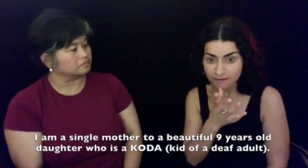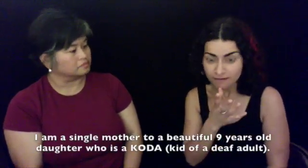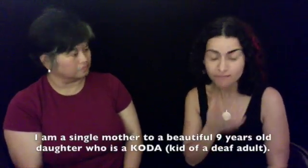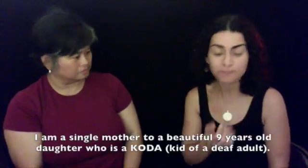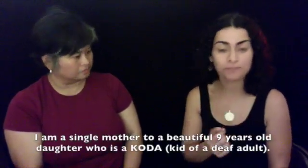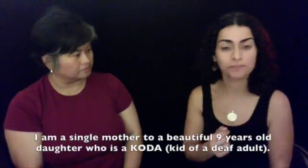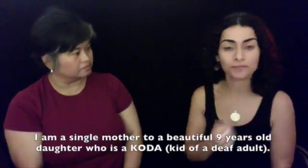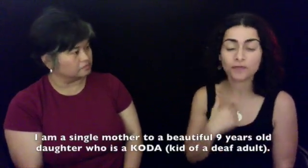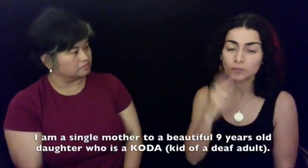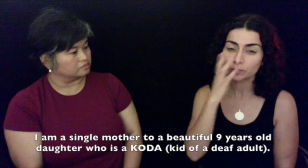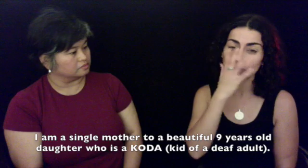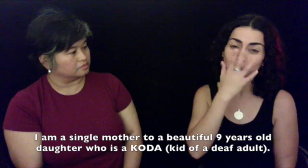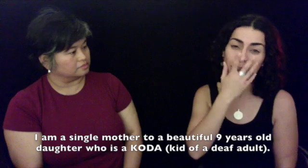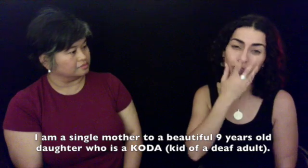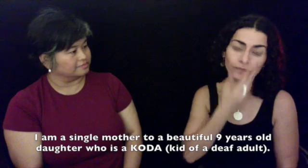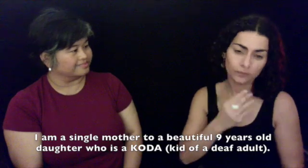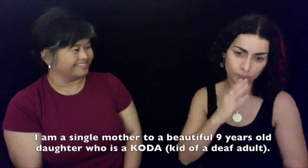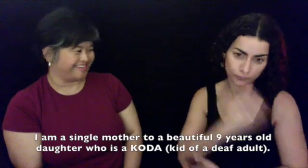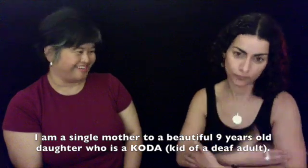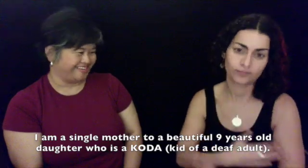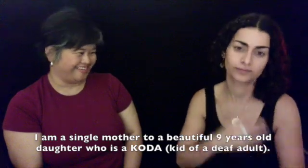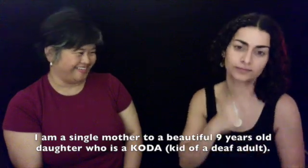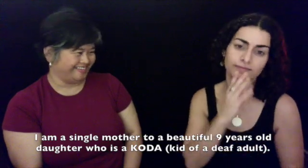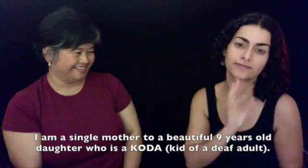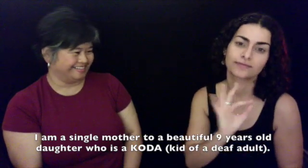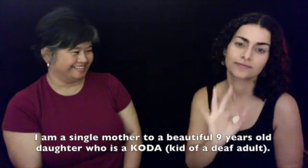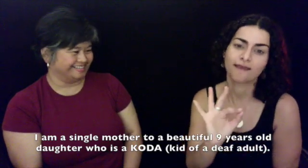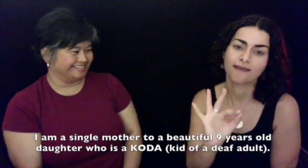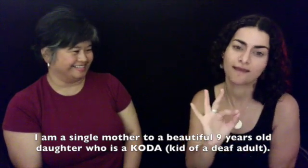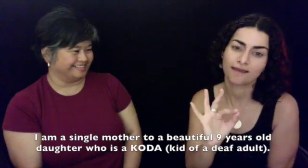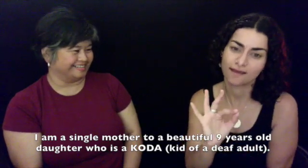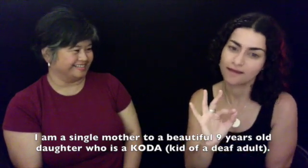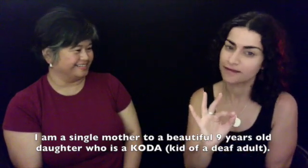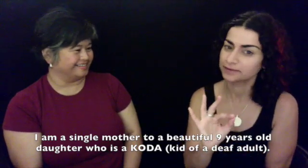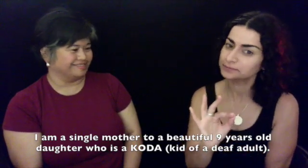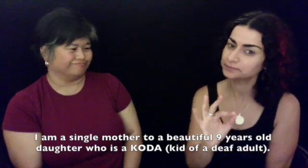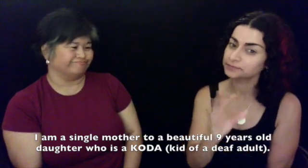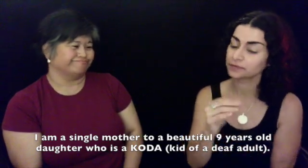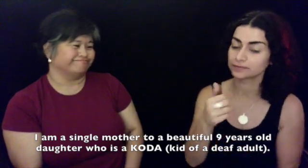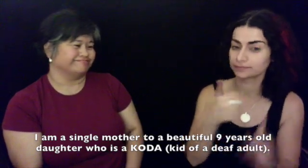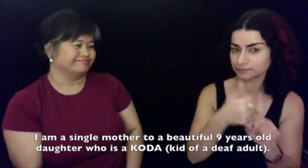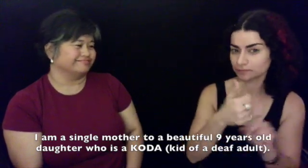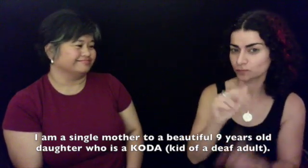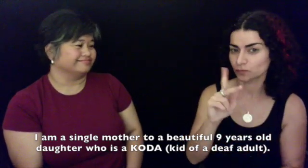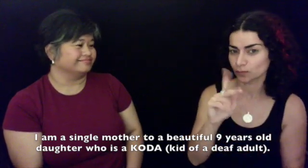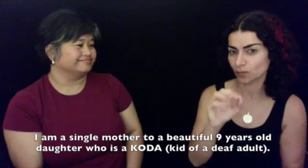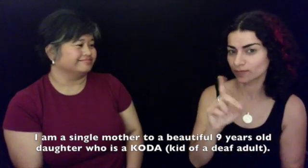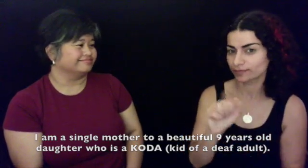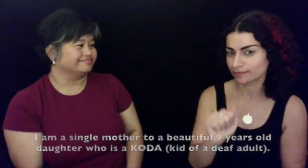I'm a single mother to a beautiful 9-year-old daughter who is a CODA, kid of deaf adults.